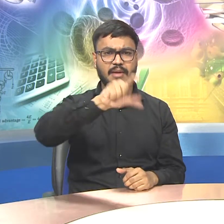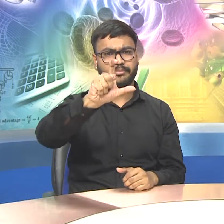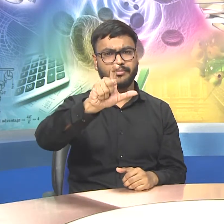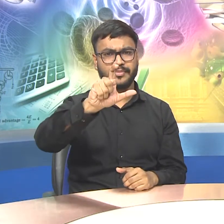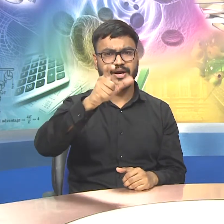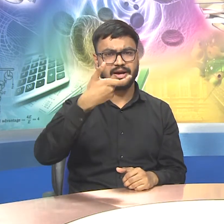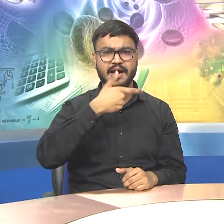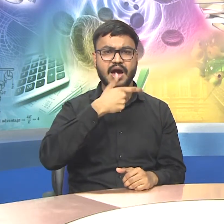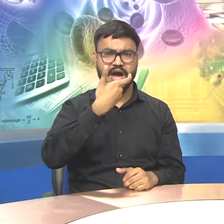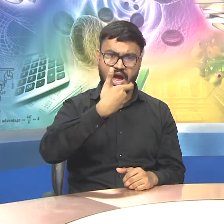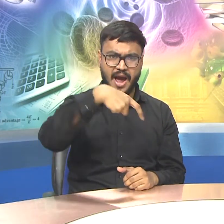Next is complaint.